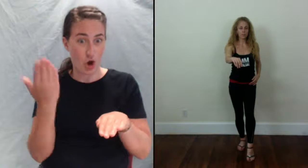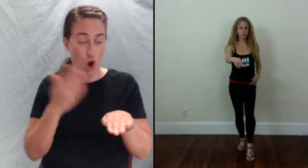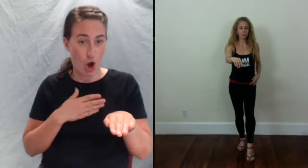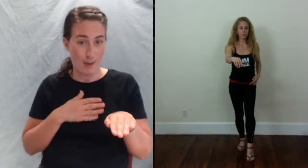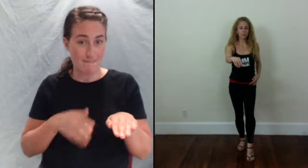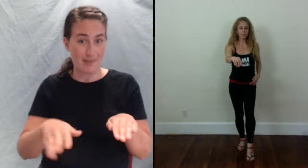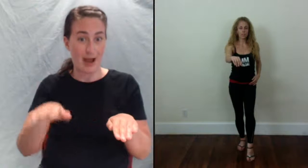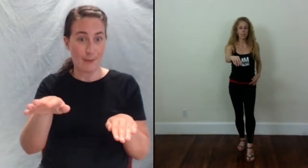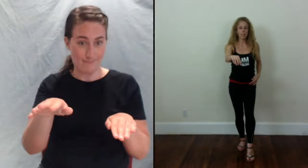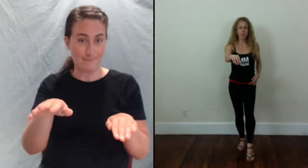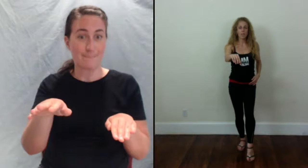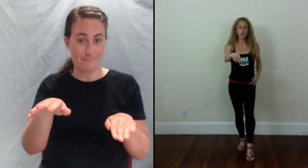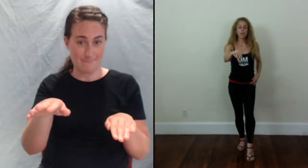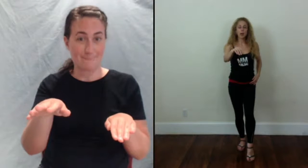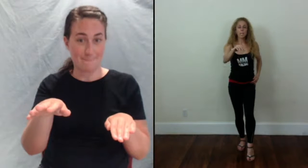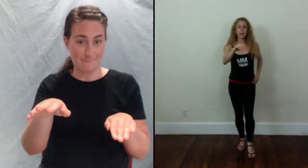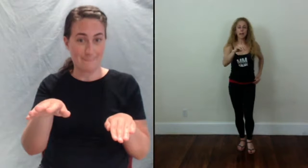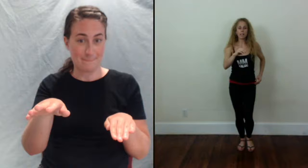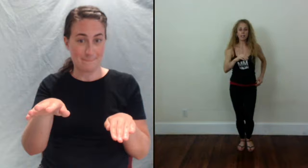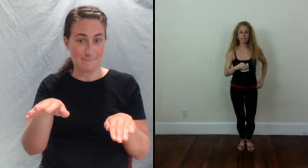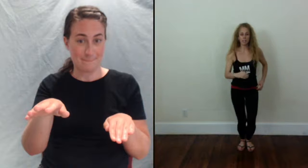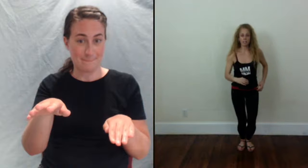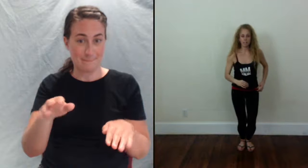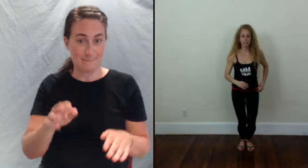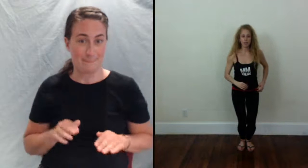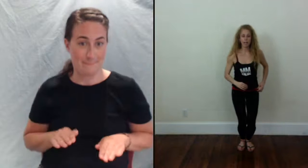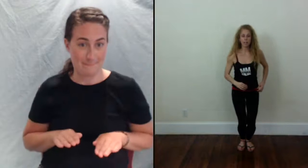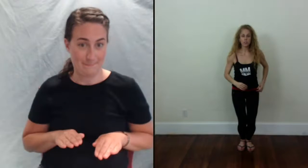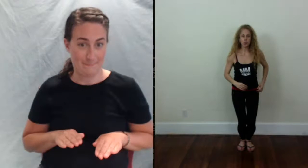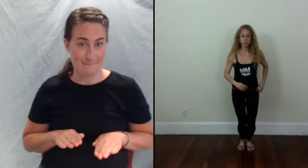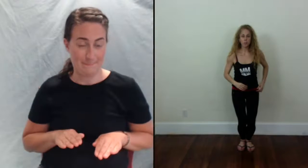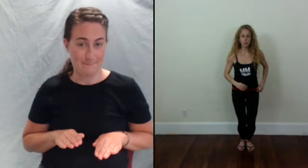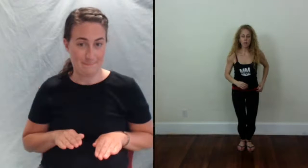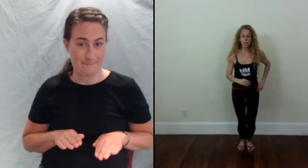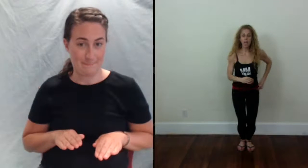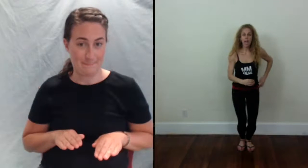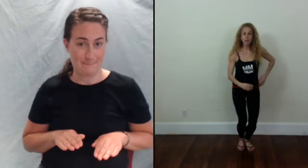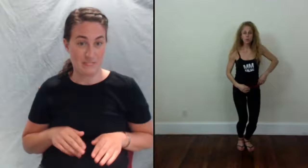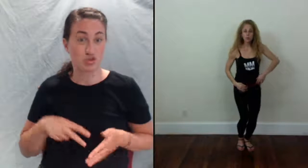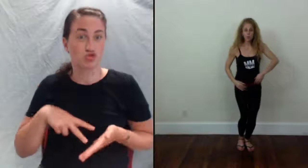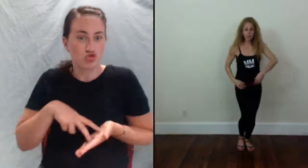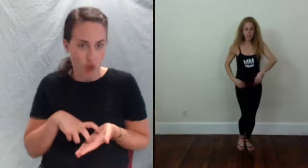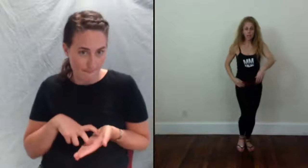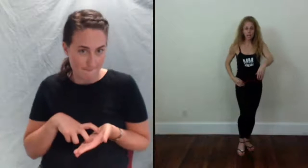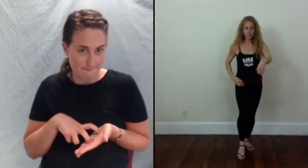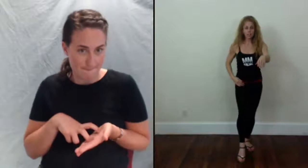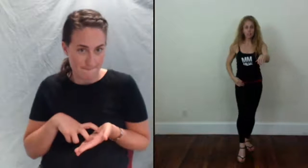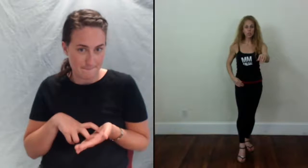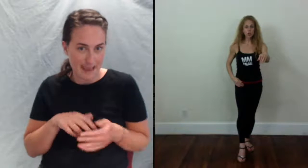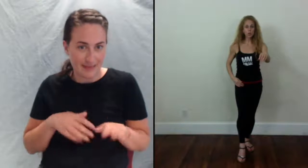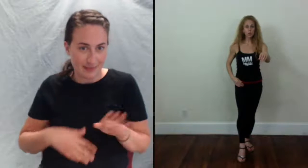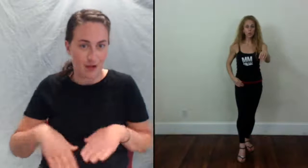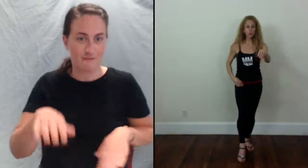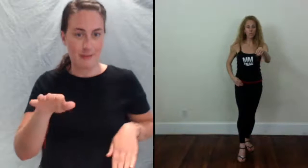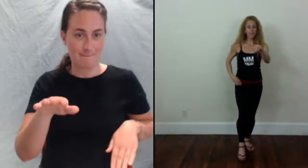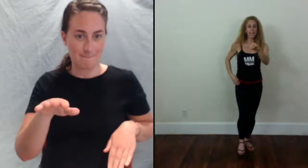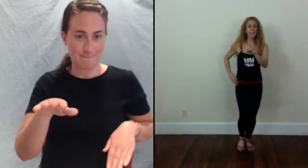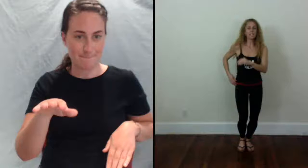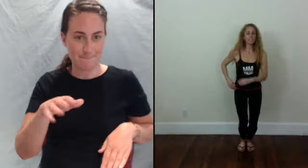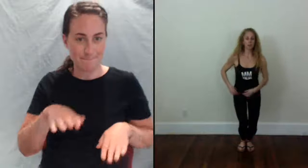foot. Then we come back by a drop, and we do the other side.